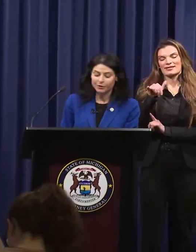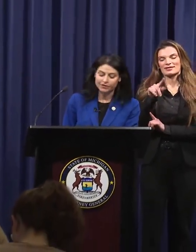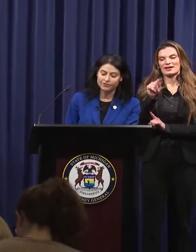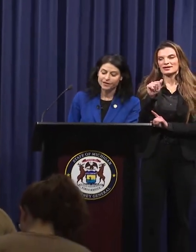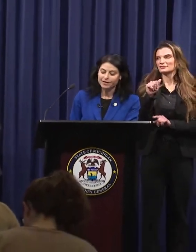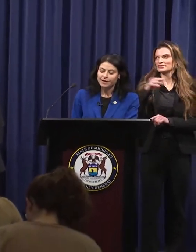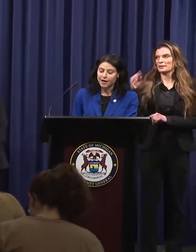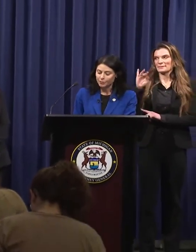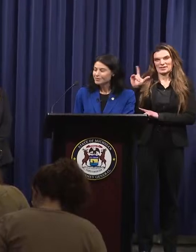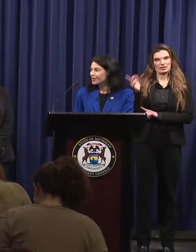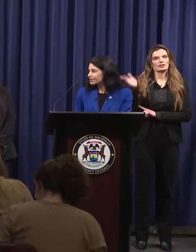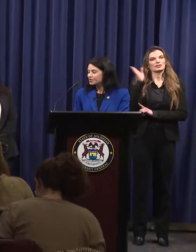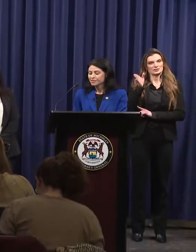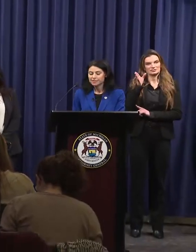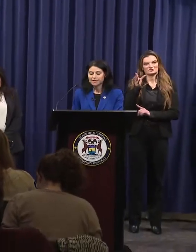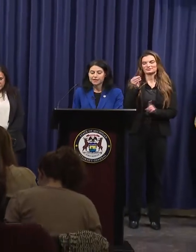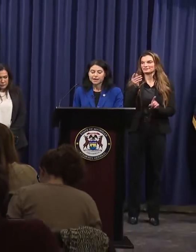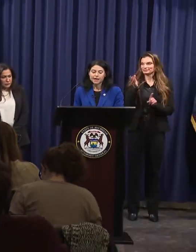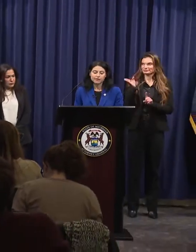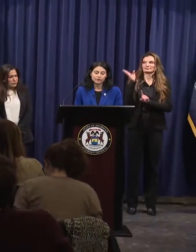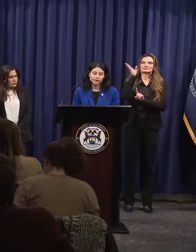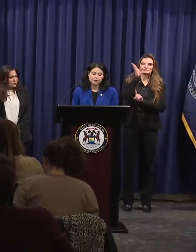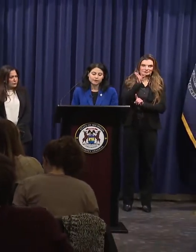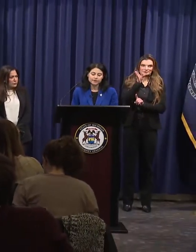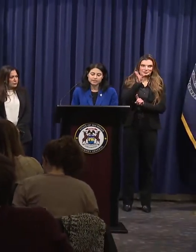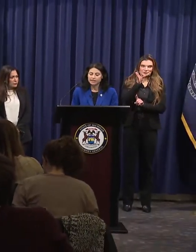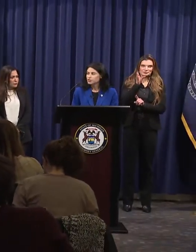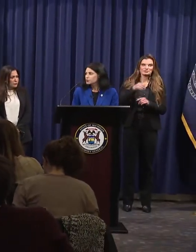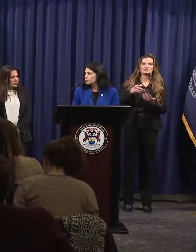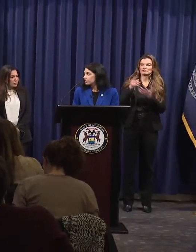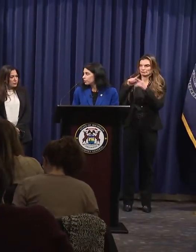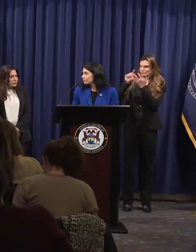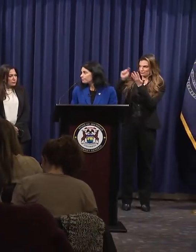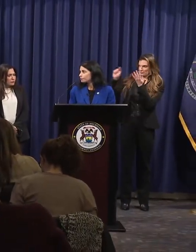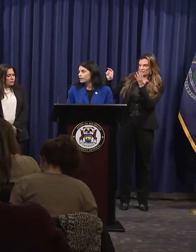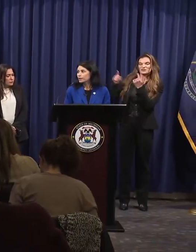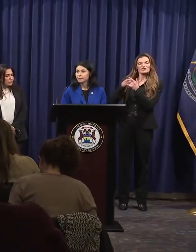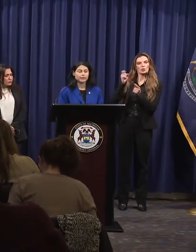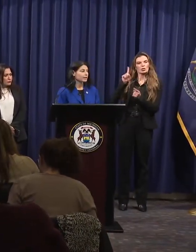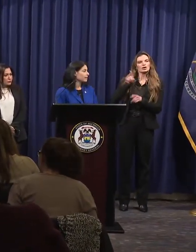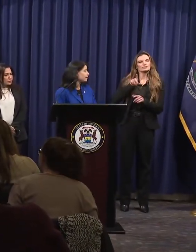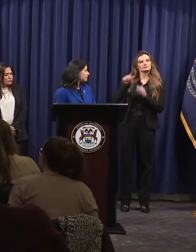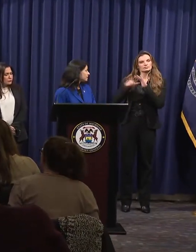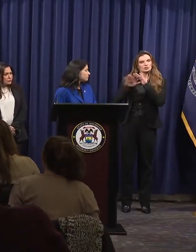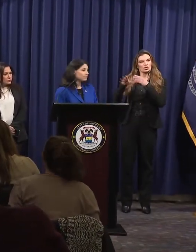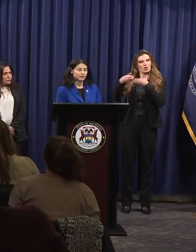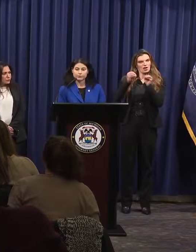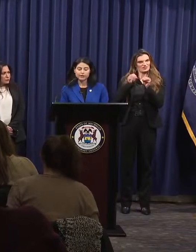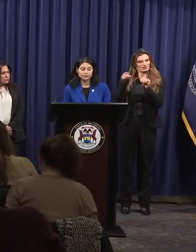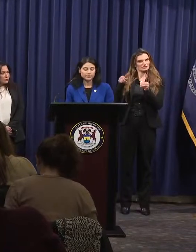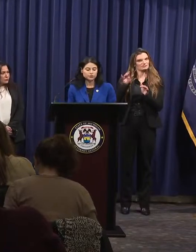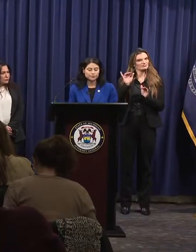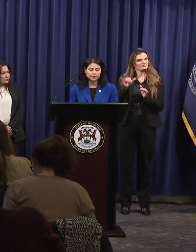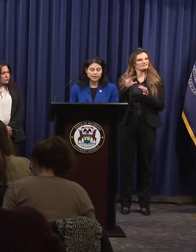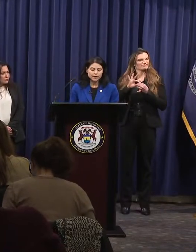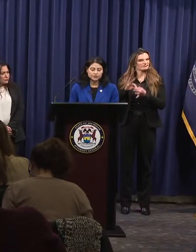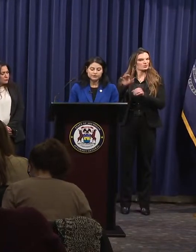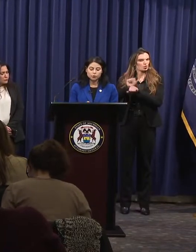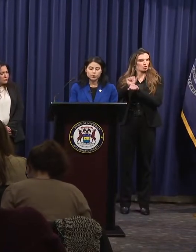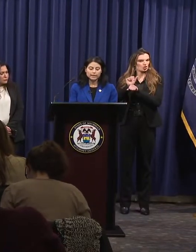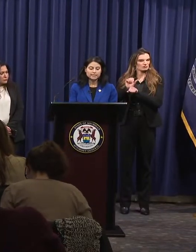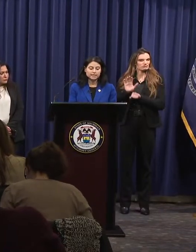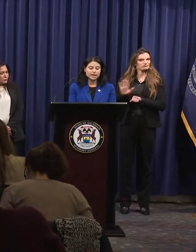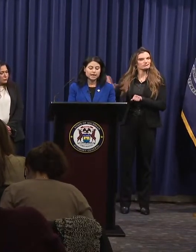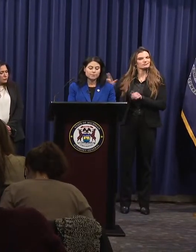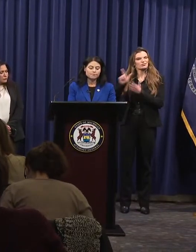up here? We have Aubrey Sargent from our Investigations Bureau, and I think we've got everybody else. Sorry